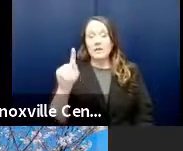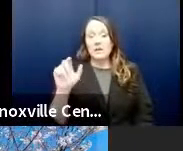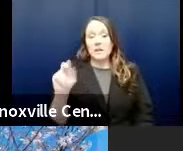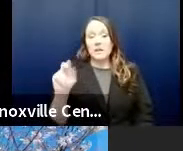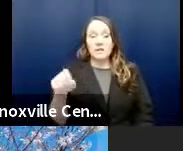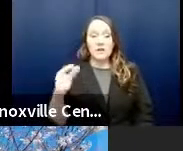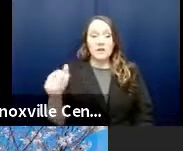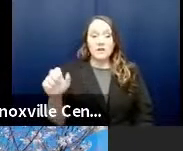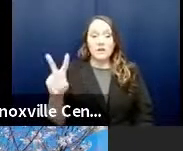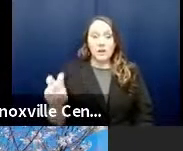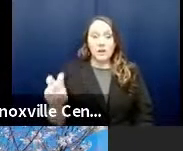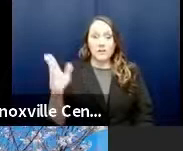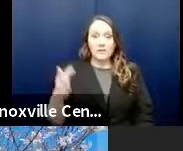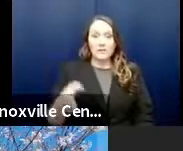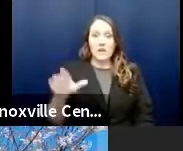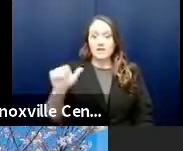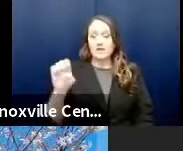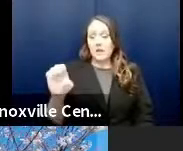case-count. And here's Charity.